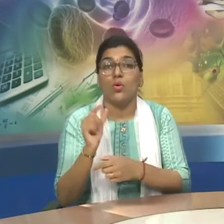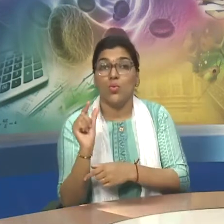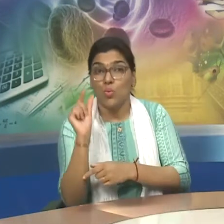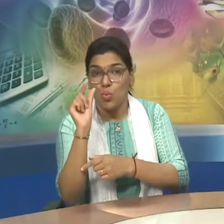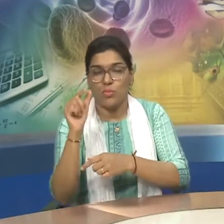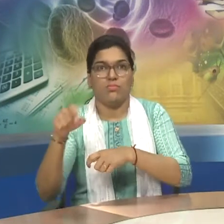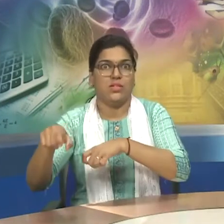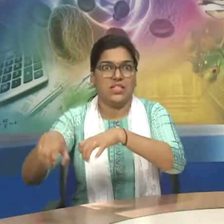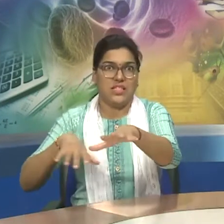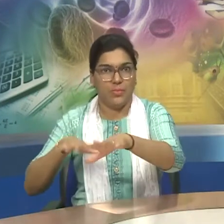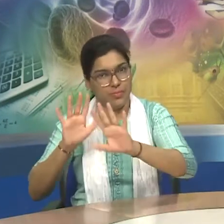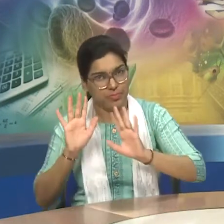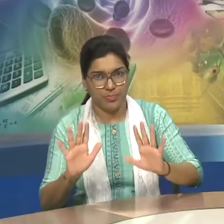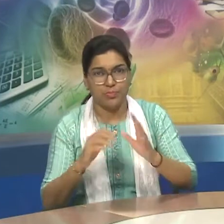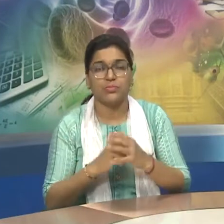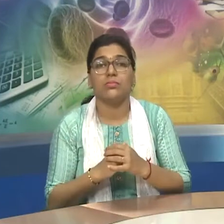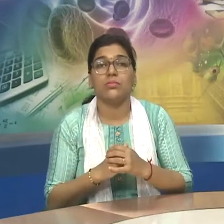and the media,